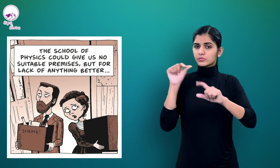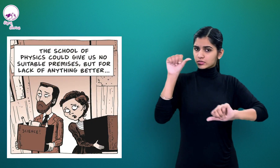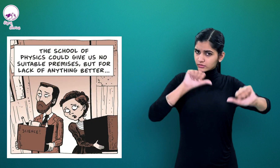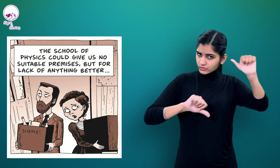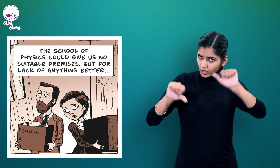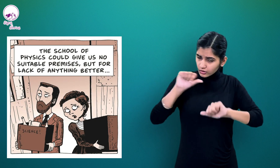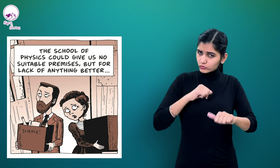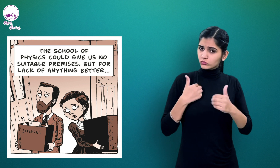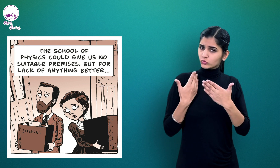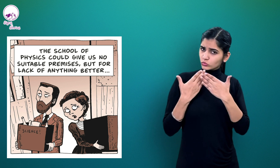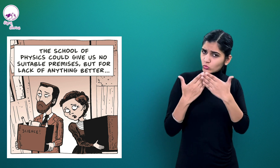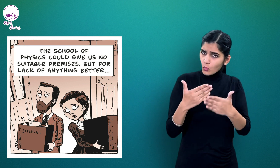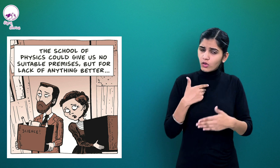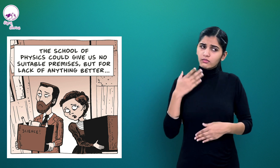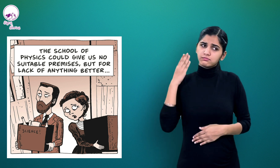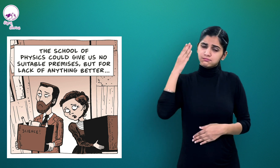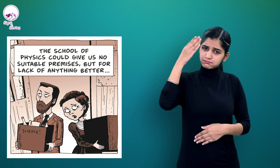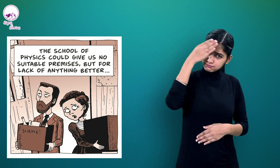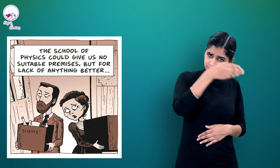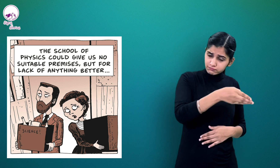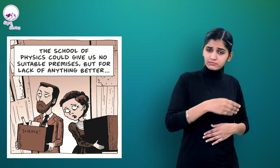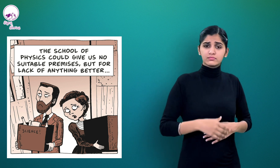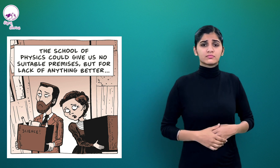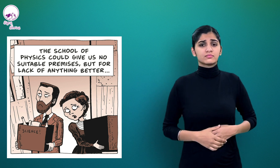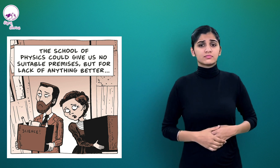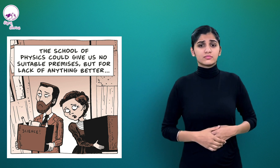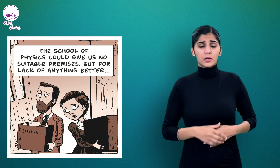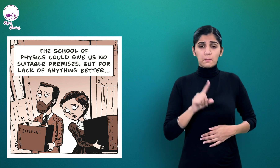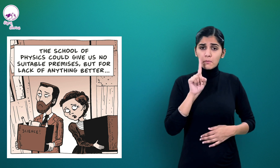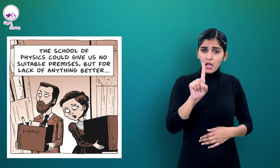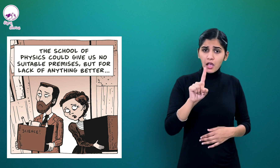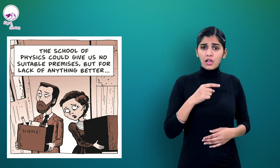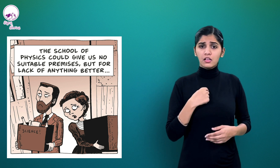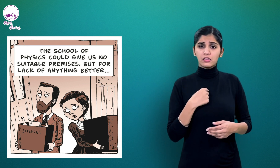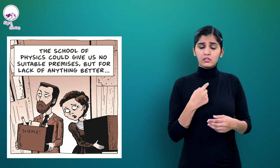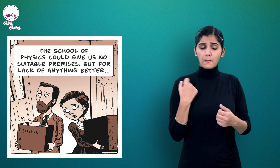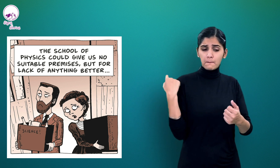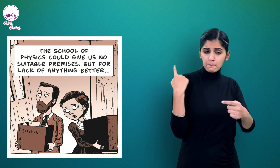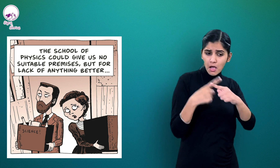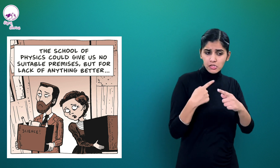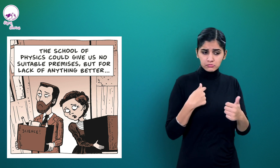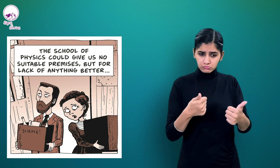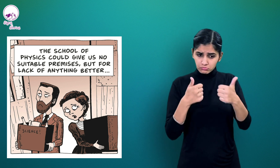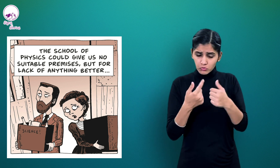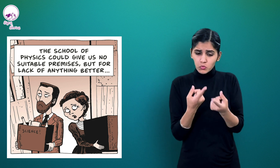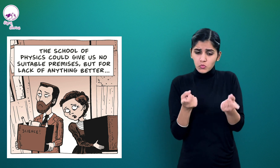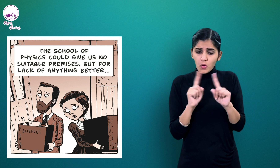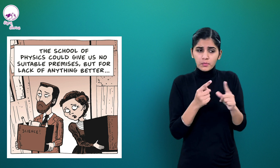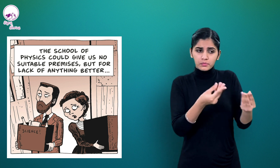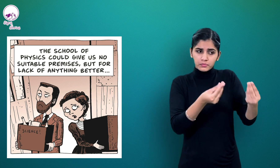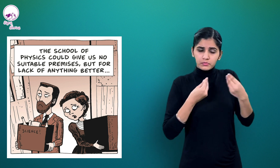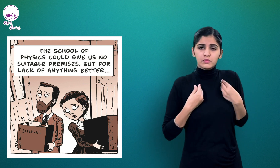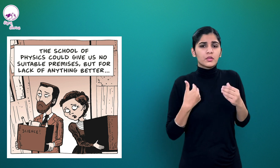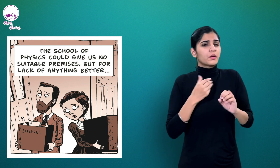The School of Physics could give us no suitable premises, but for lack